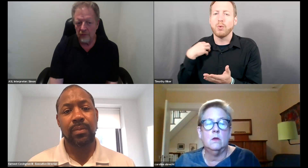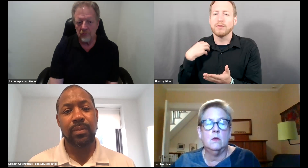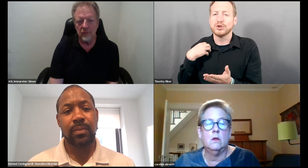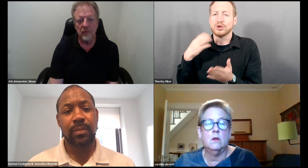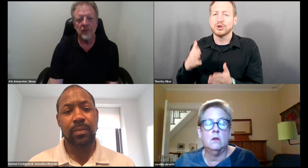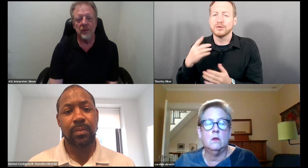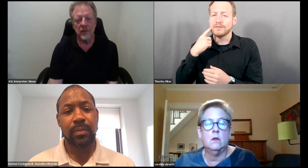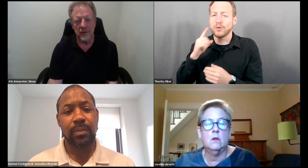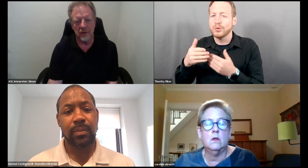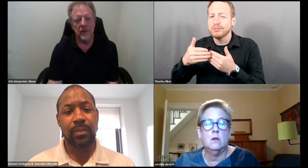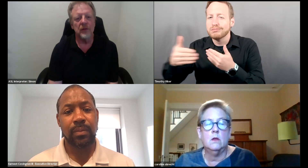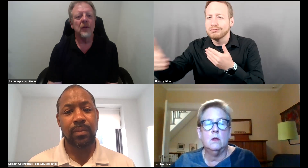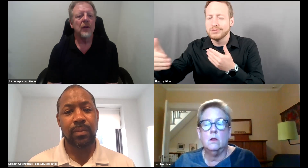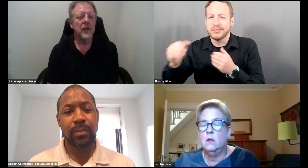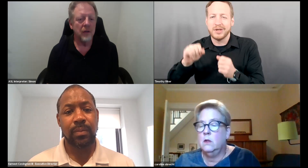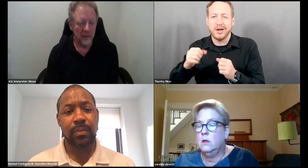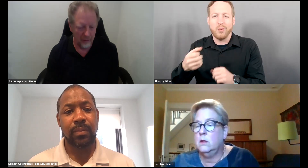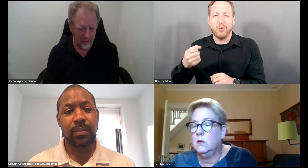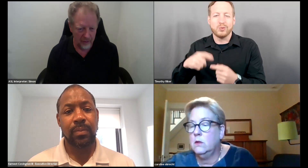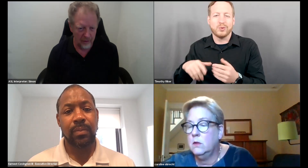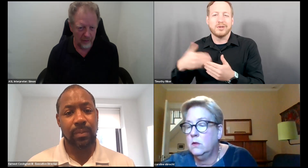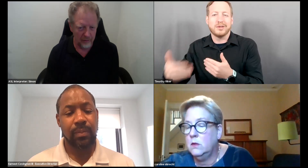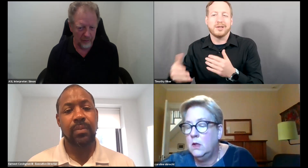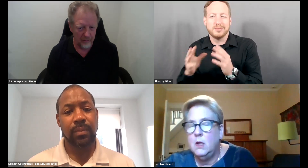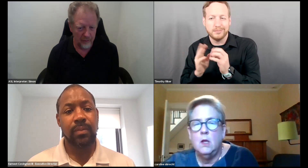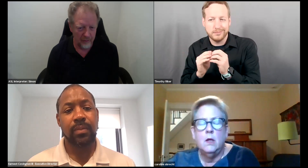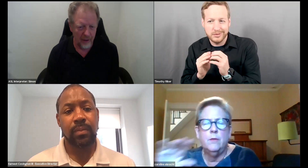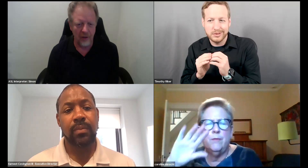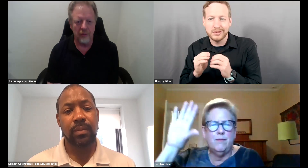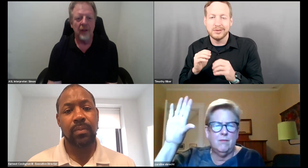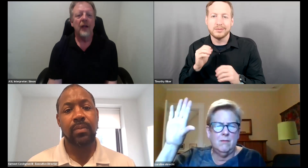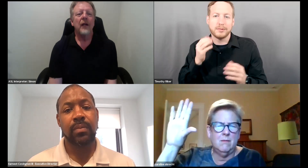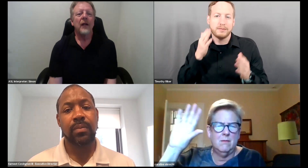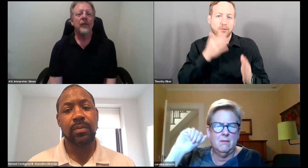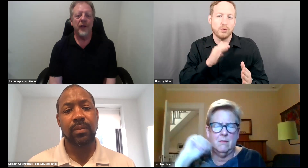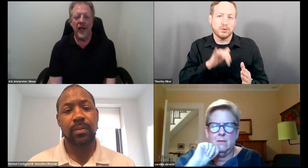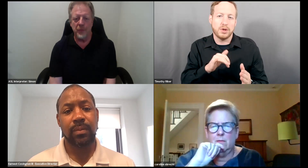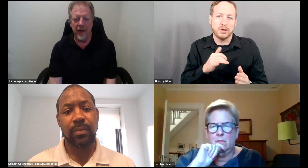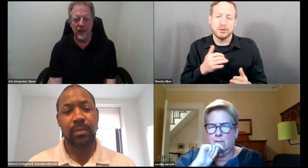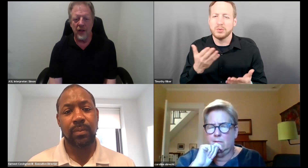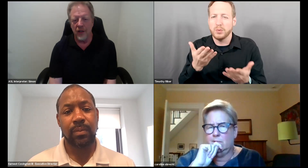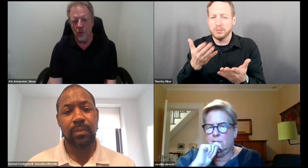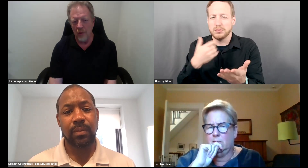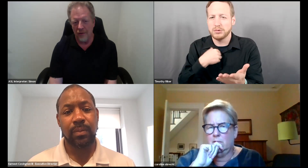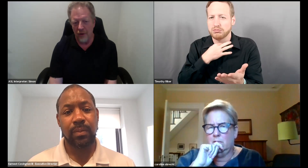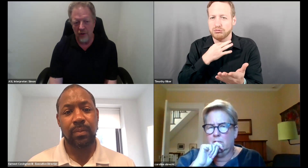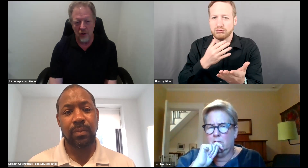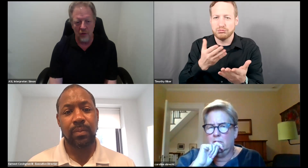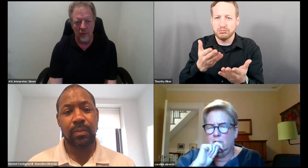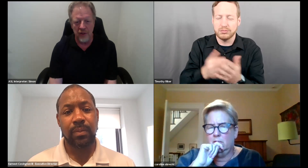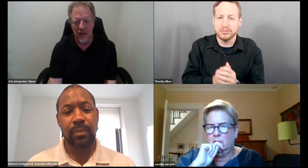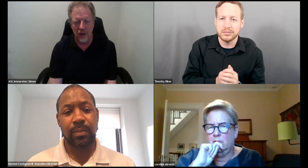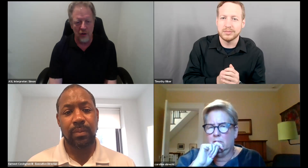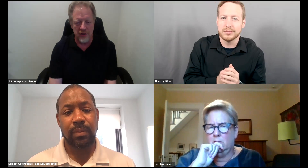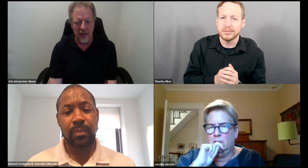You know, to renew the terms of people who are existing commissioners. Thank you. For the next meeting, so that this way we can focus. So